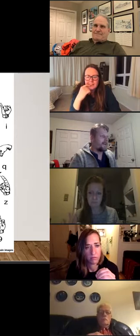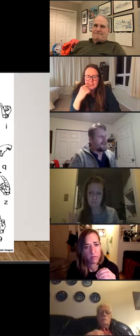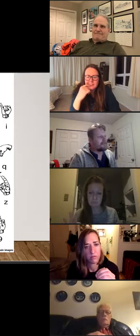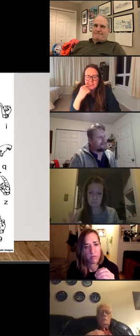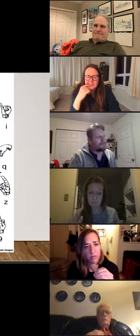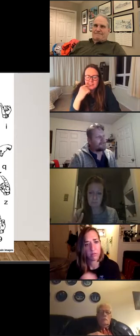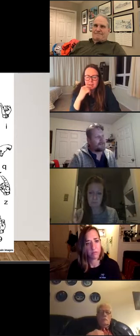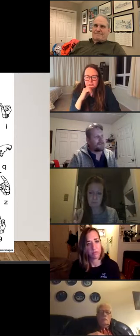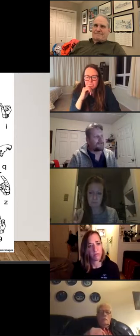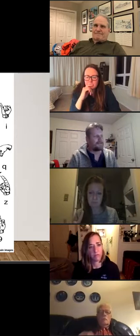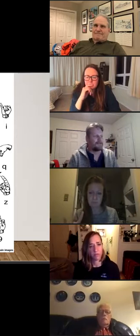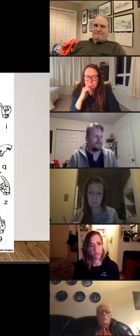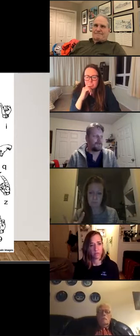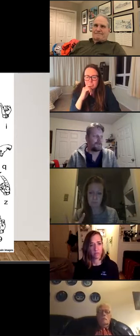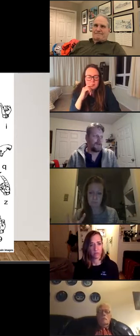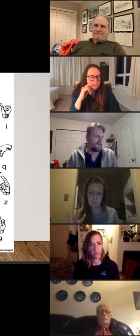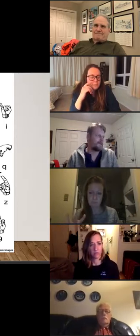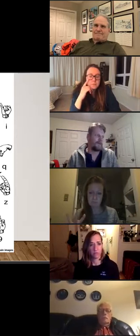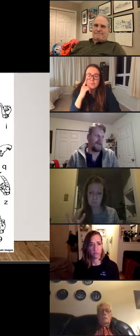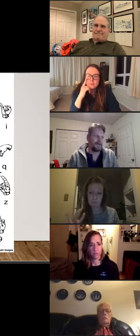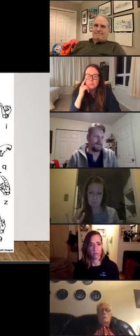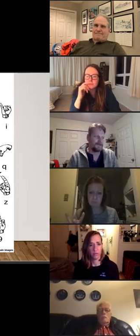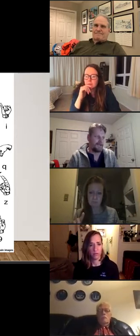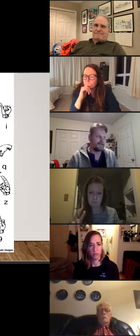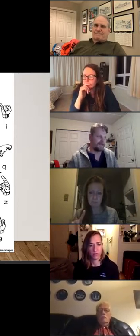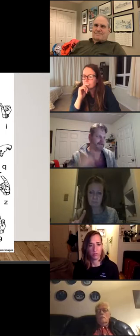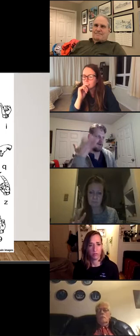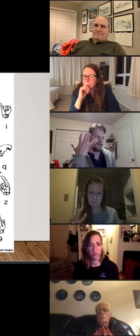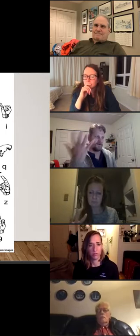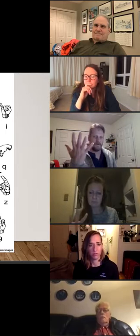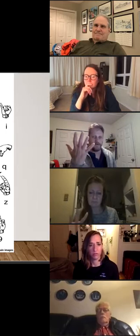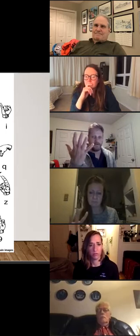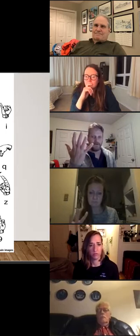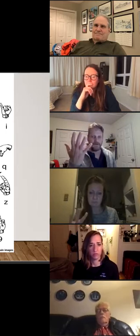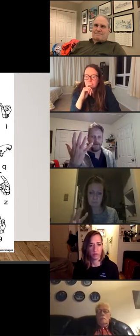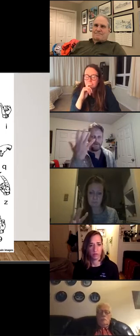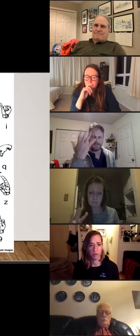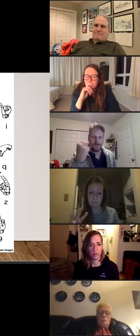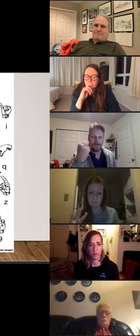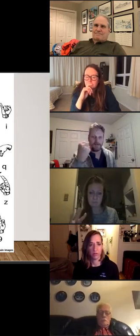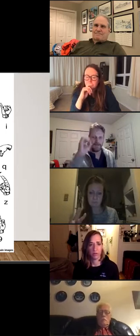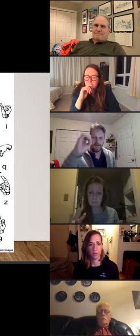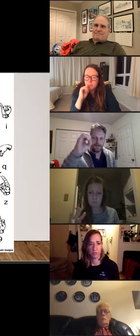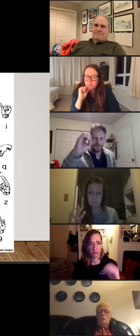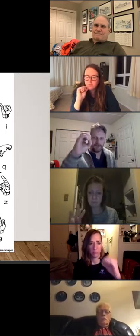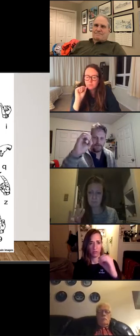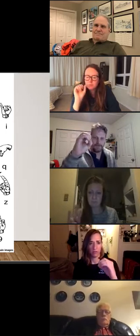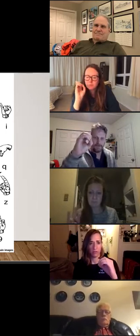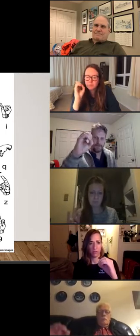Okay, I like that. Cool. I think that's easy to do it backward. Either way, I mean, it's the same answer, right? So let's go again. We'll start at